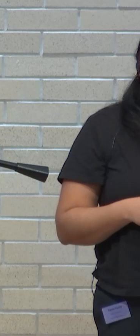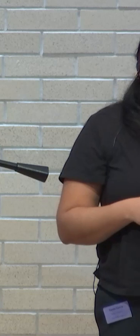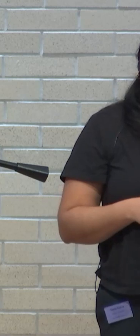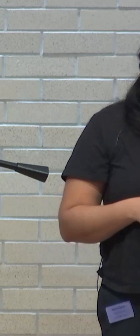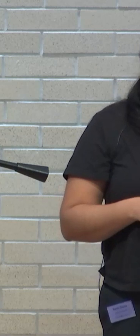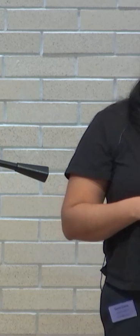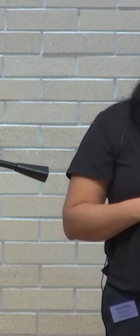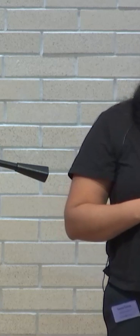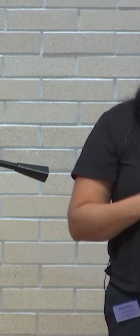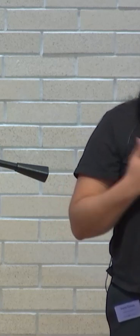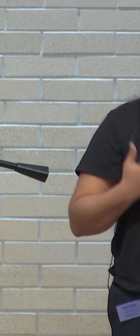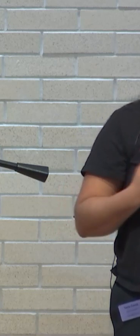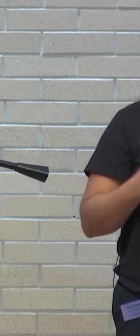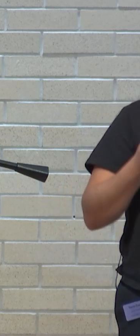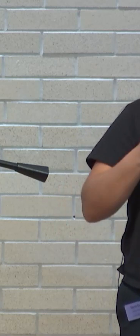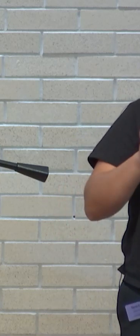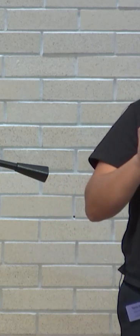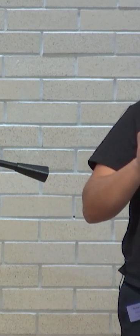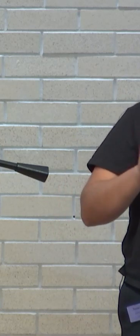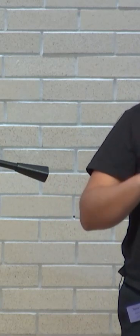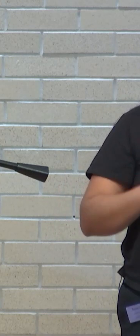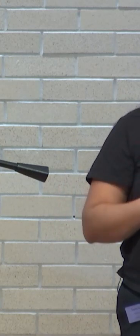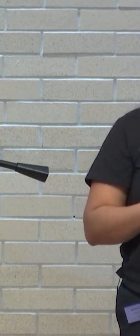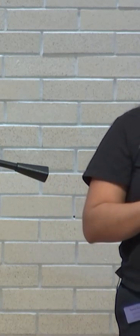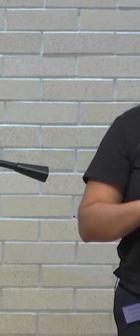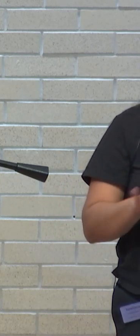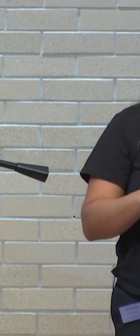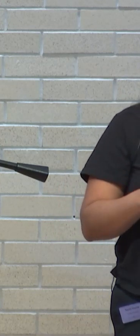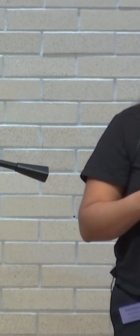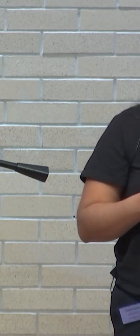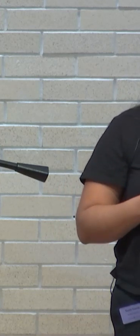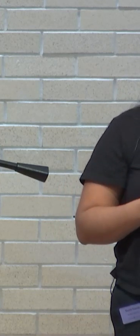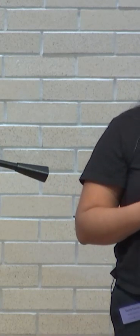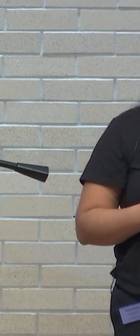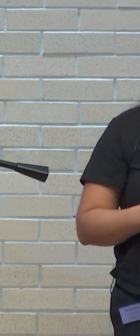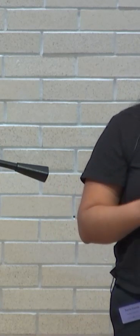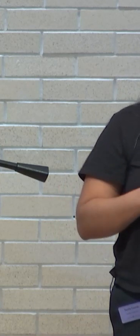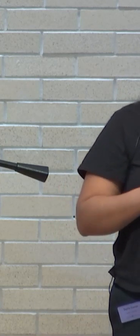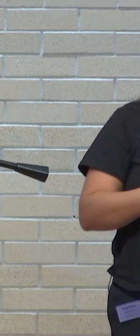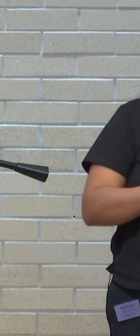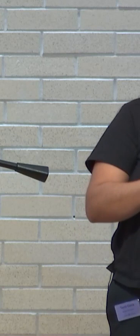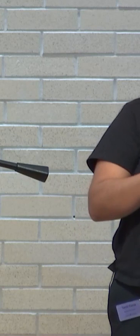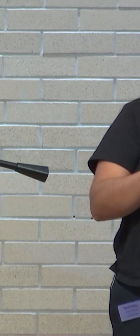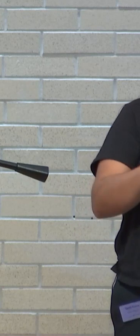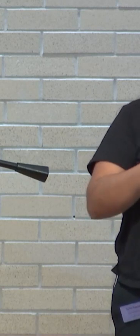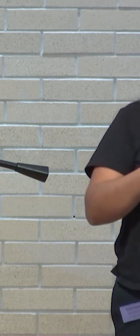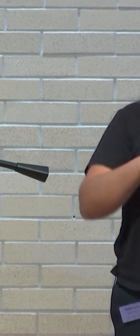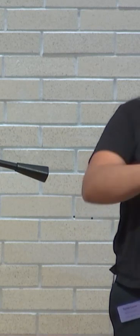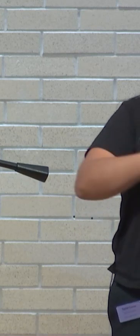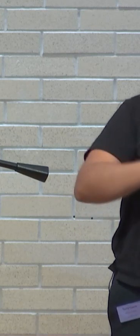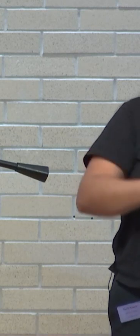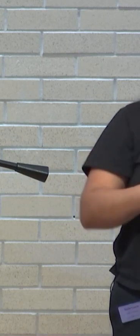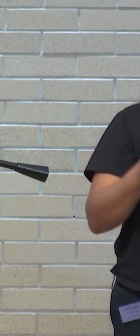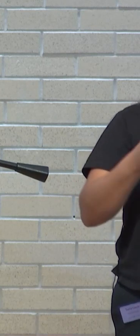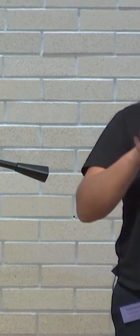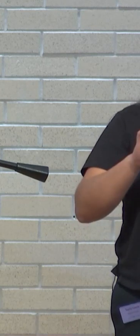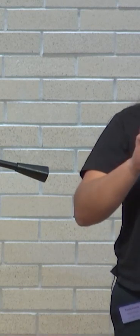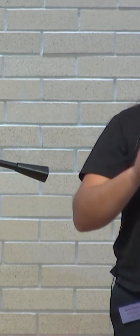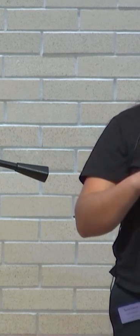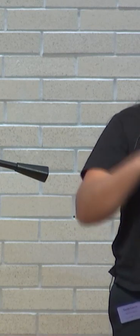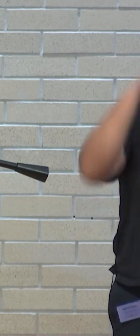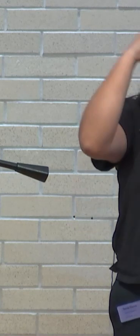I want Goshen College to become a space for students of color, especially for black students. We need